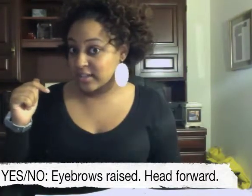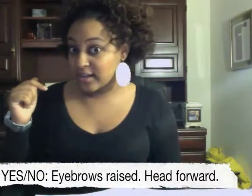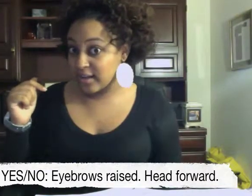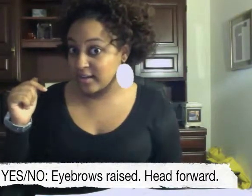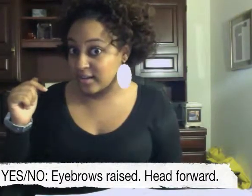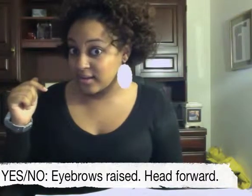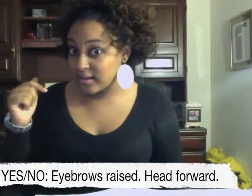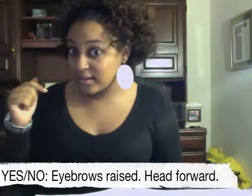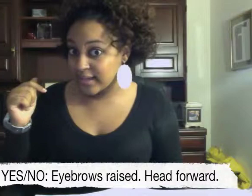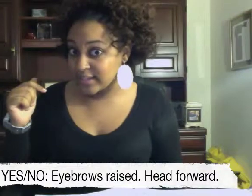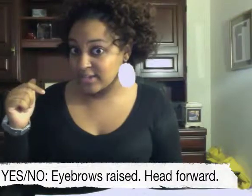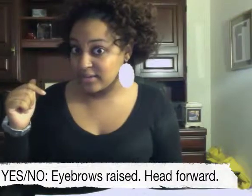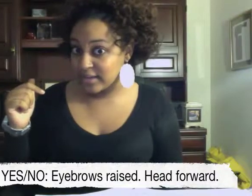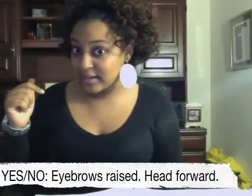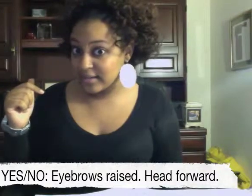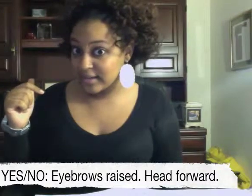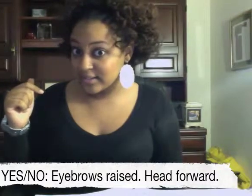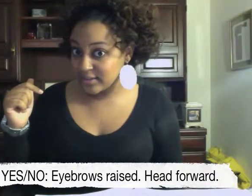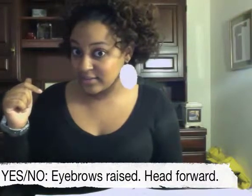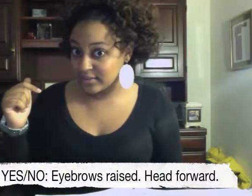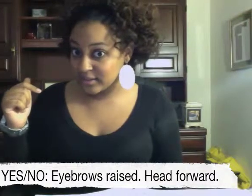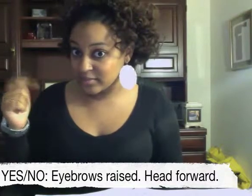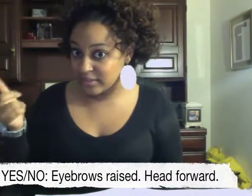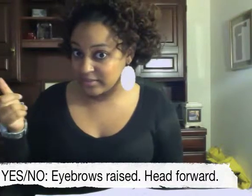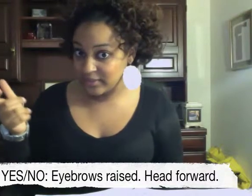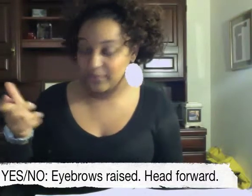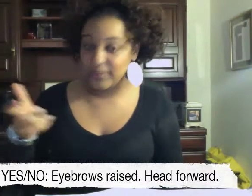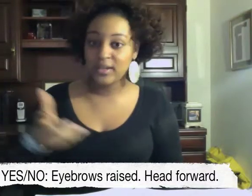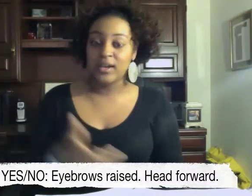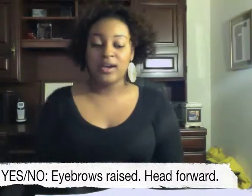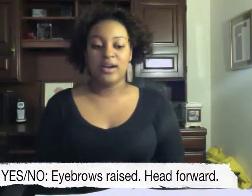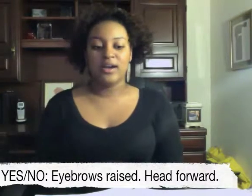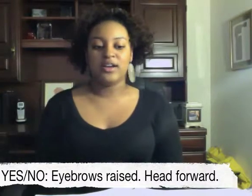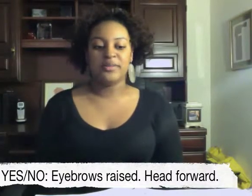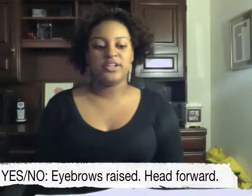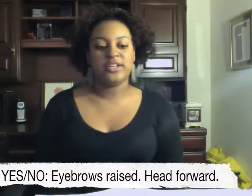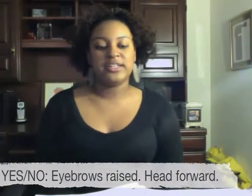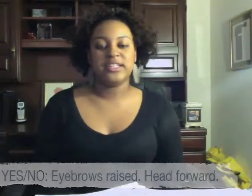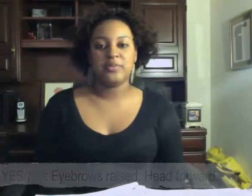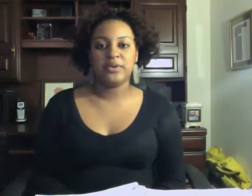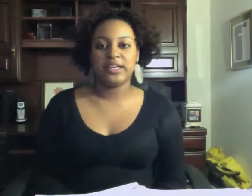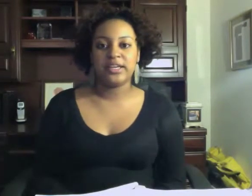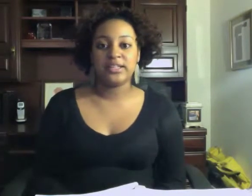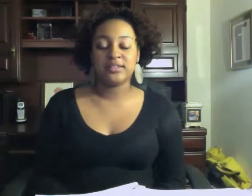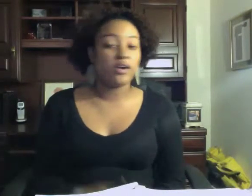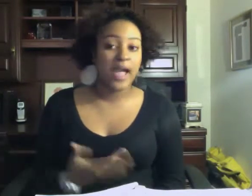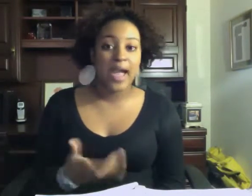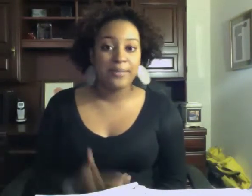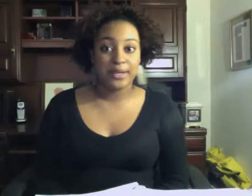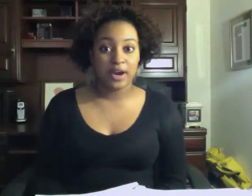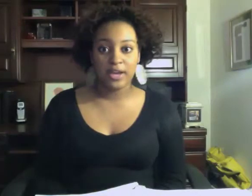huh, yes, no, yeah, yes, no, you want to come with me? Another example is, oh, happy, are you